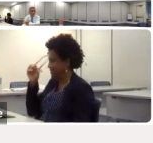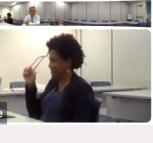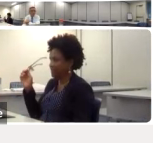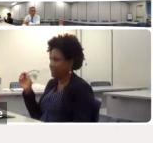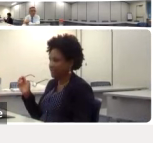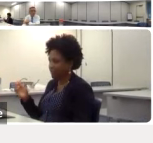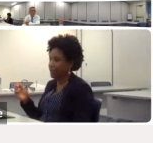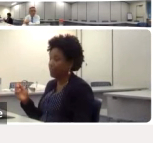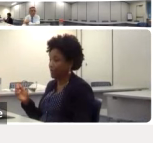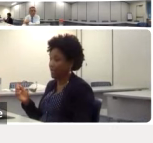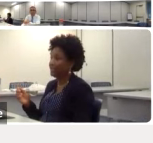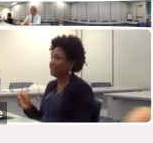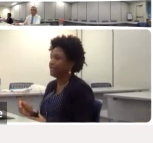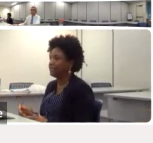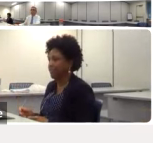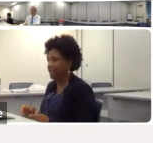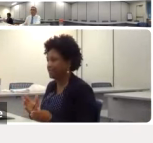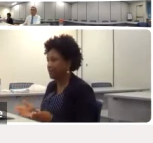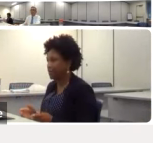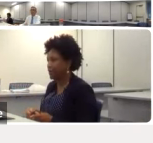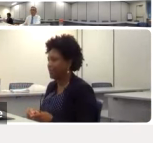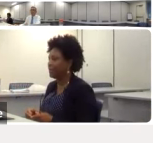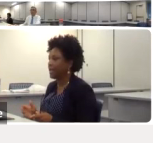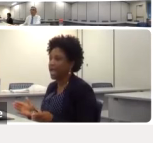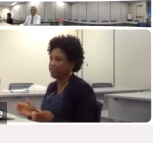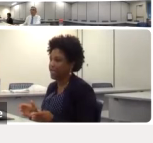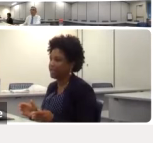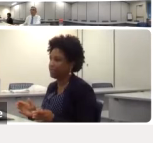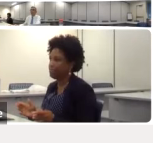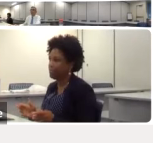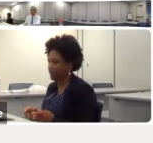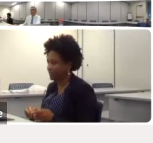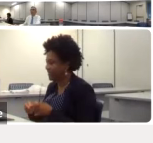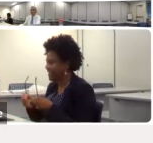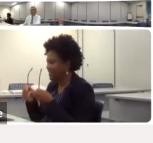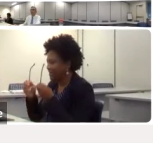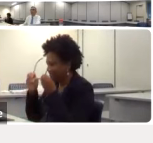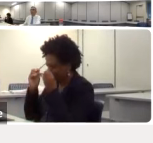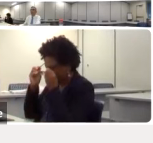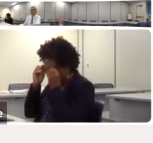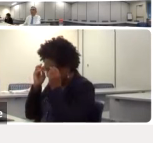evidence-based supported employment is based on the IPS model.